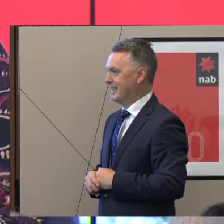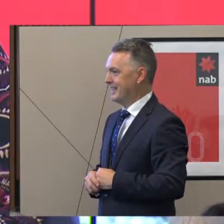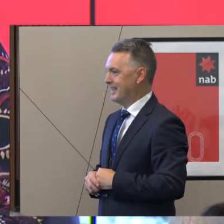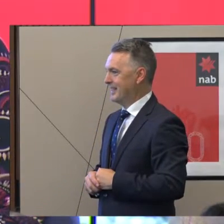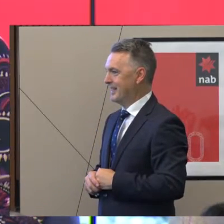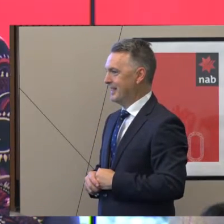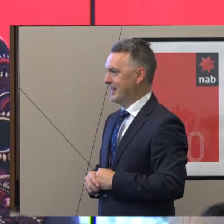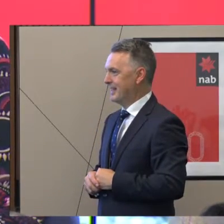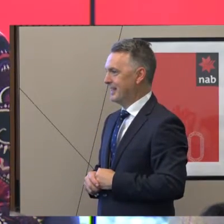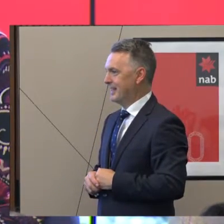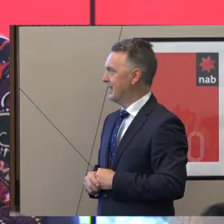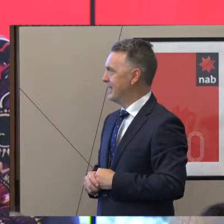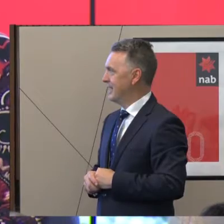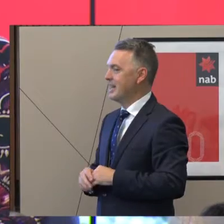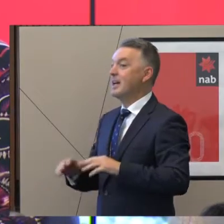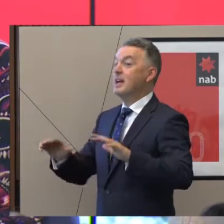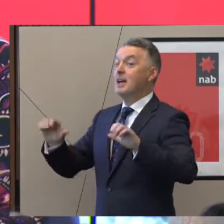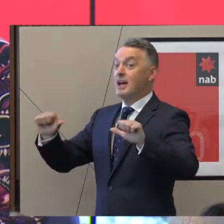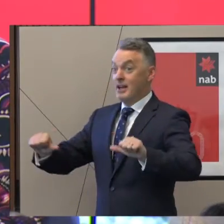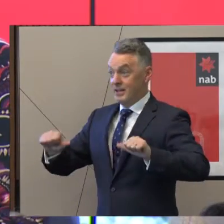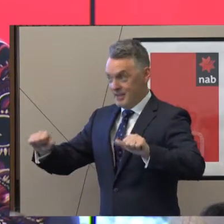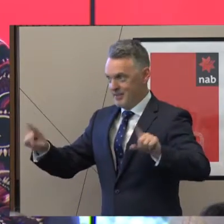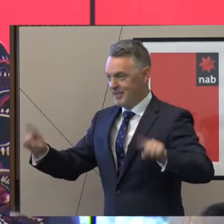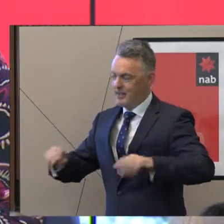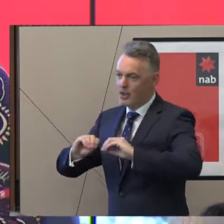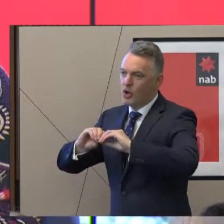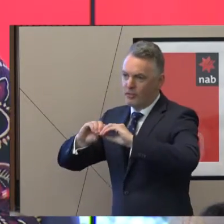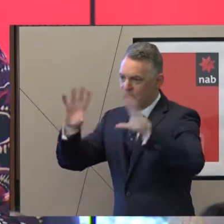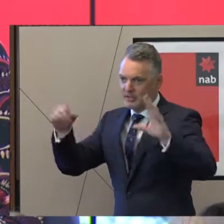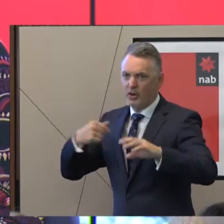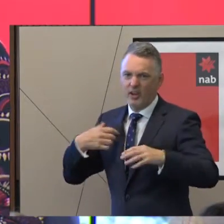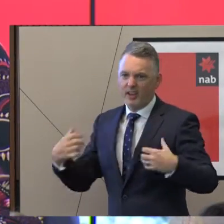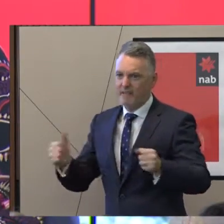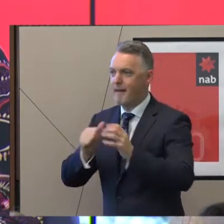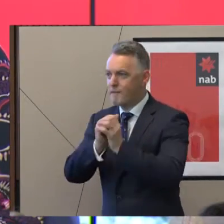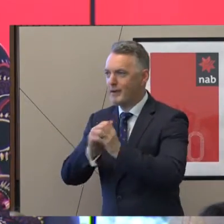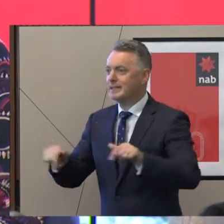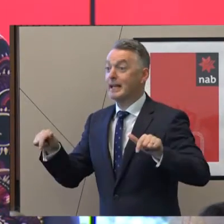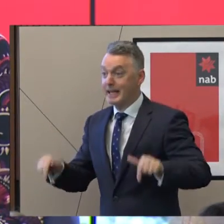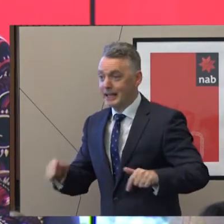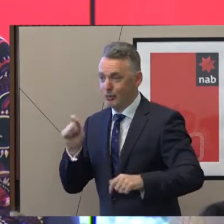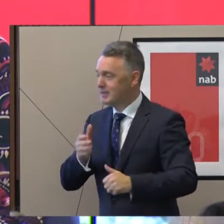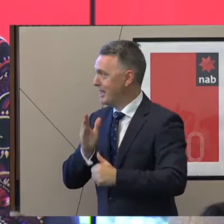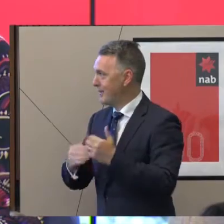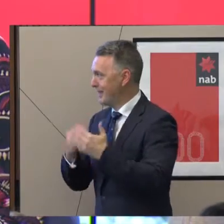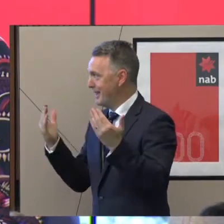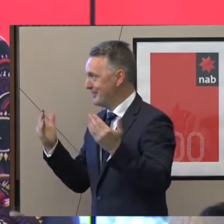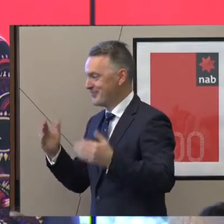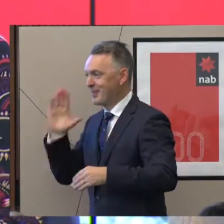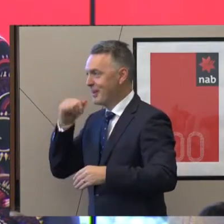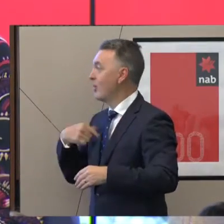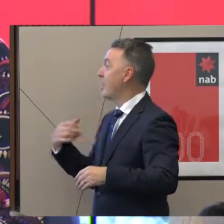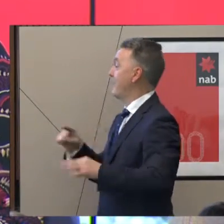Take it easy. Yeah, okay, let's get on with this. So it's obviously I'm amongst friends and it's the end of the day. I have a question